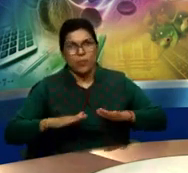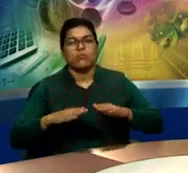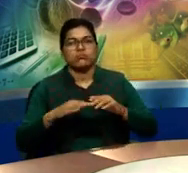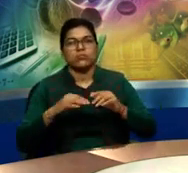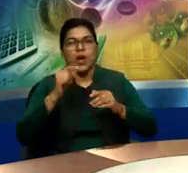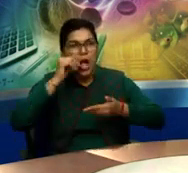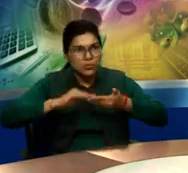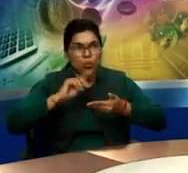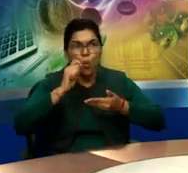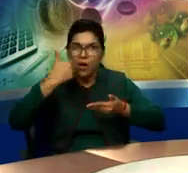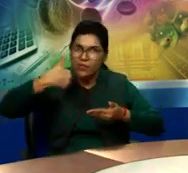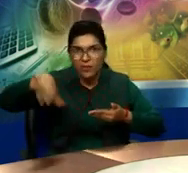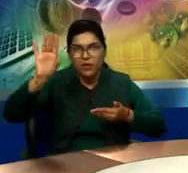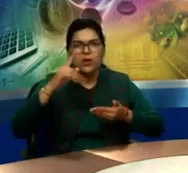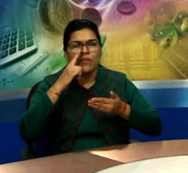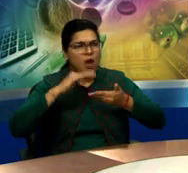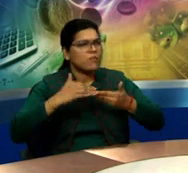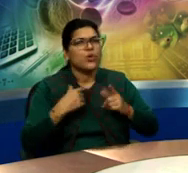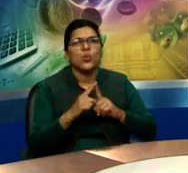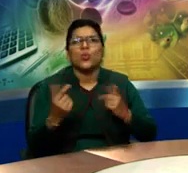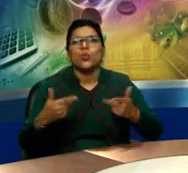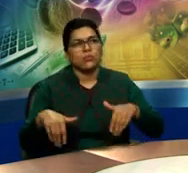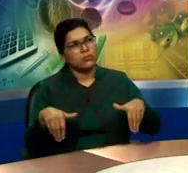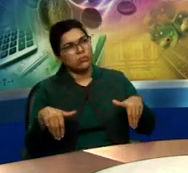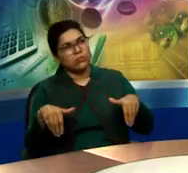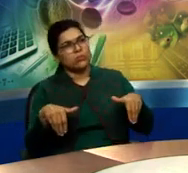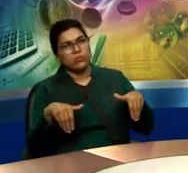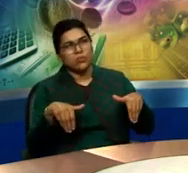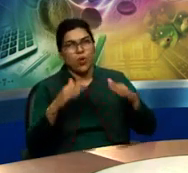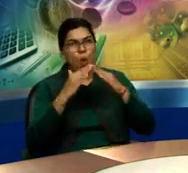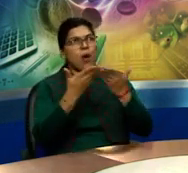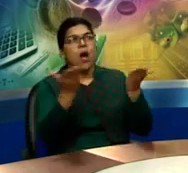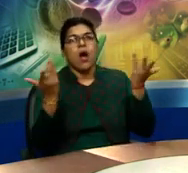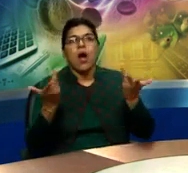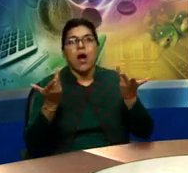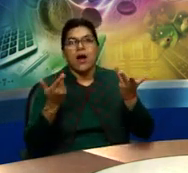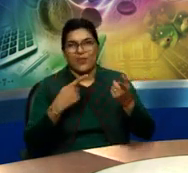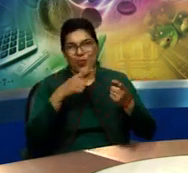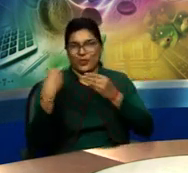jobs should also be considered as respectable jobs.